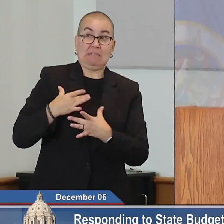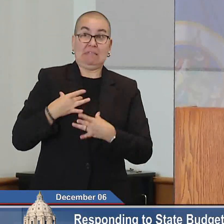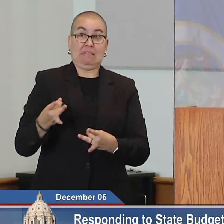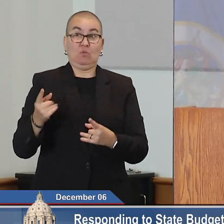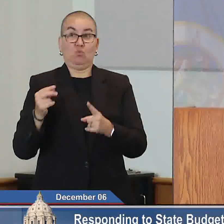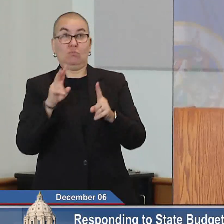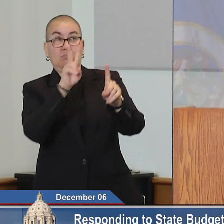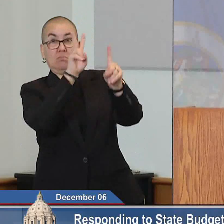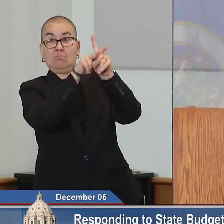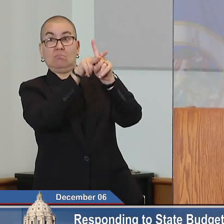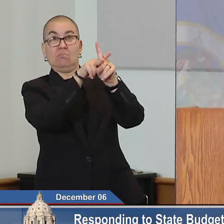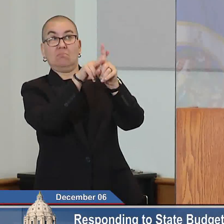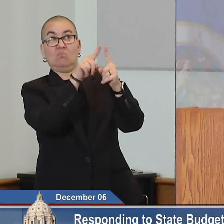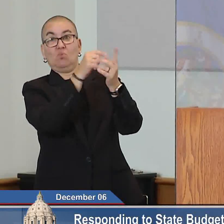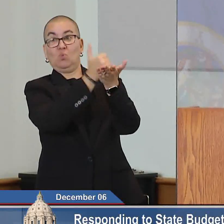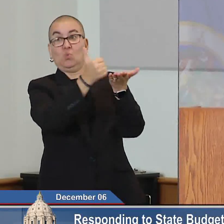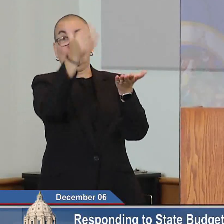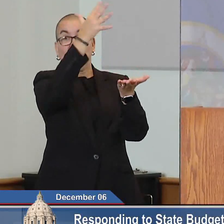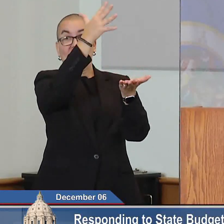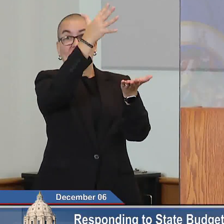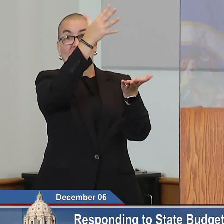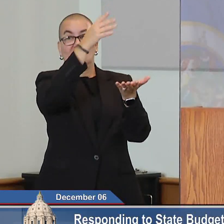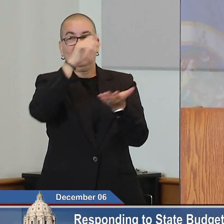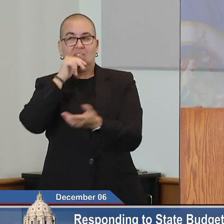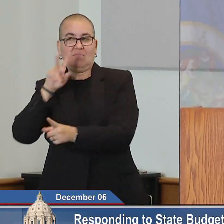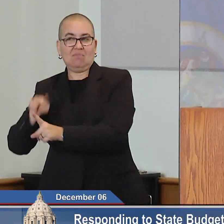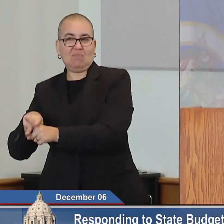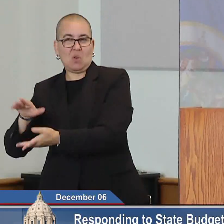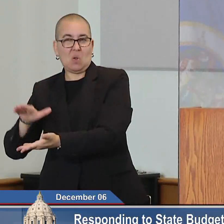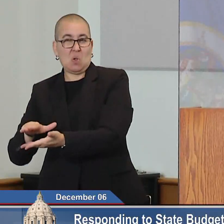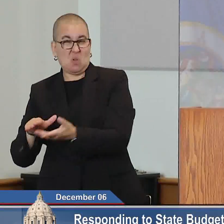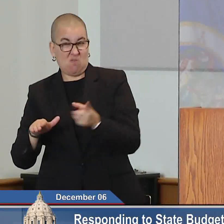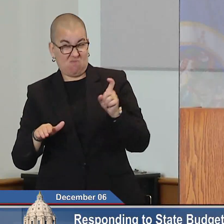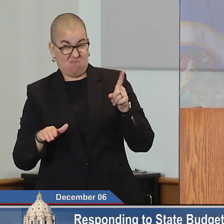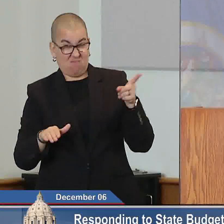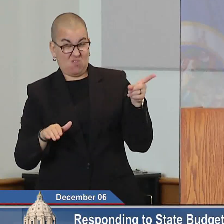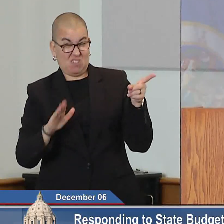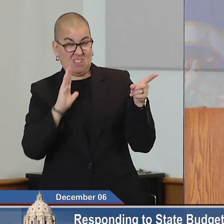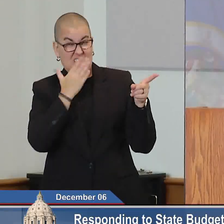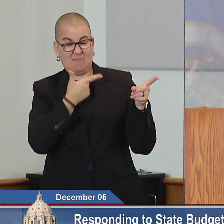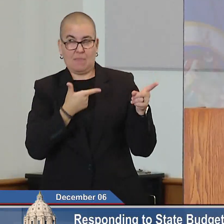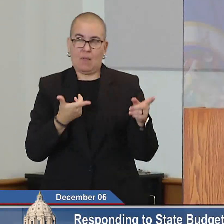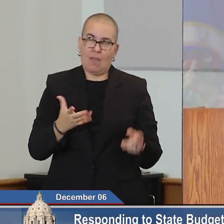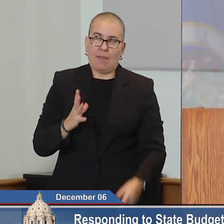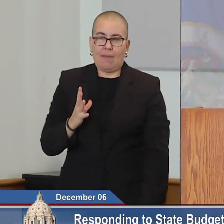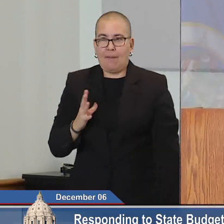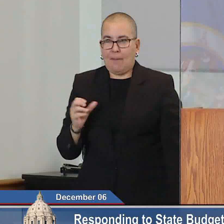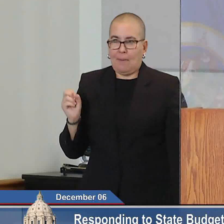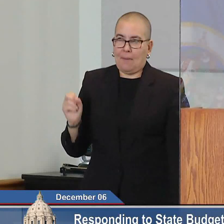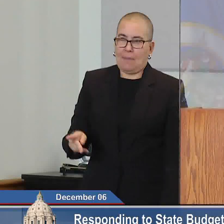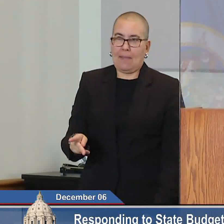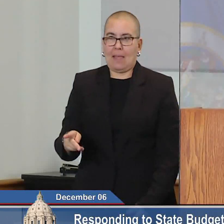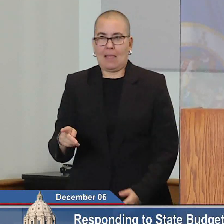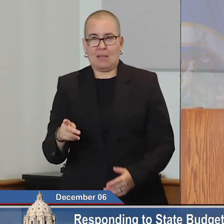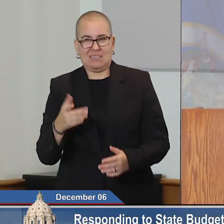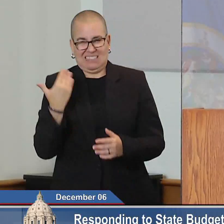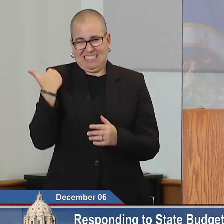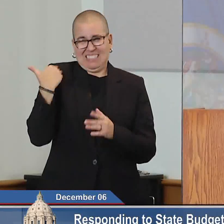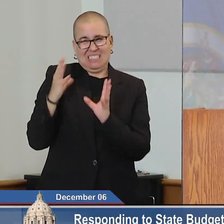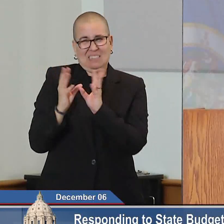But it seems like maybe you all surrendered on that in last session. Can you give me some sense,